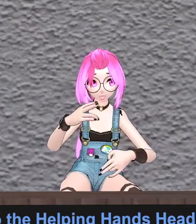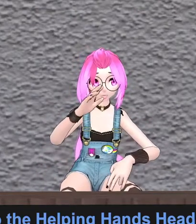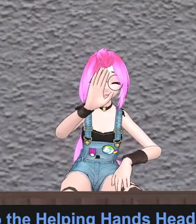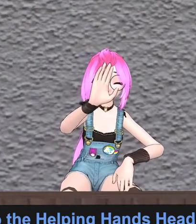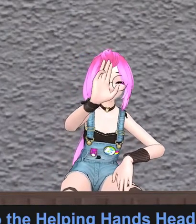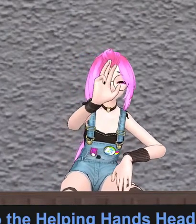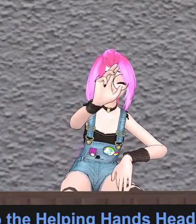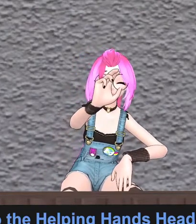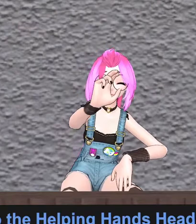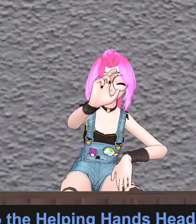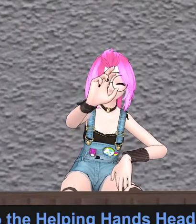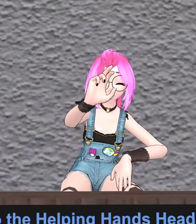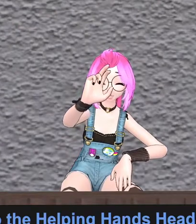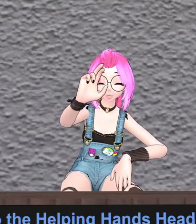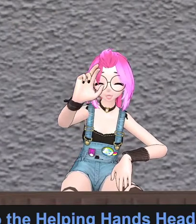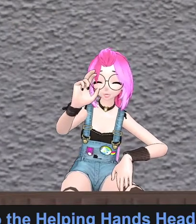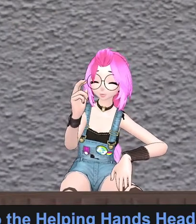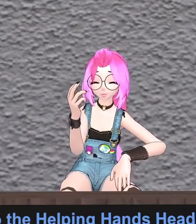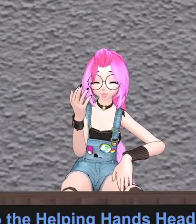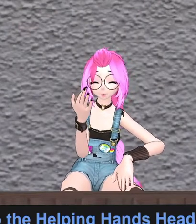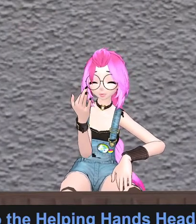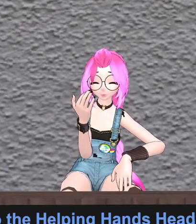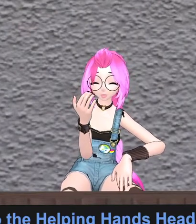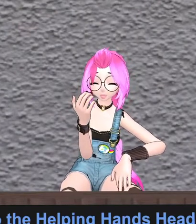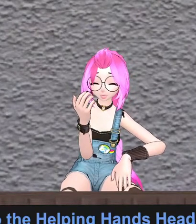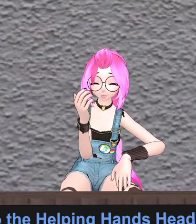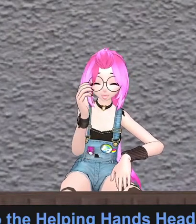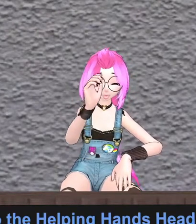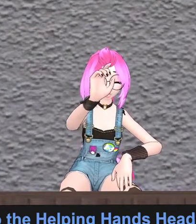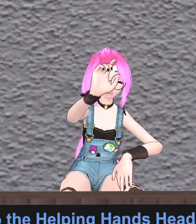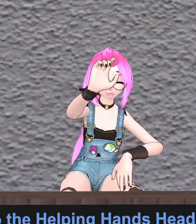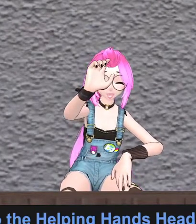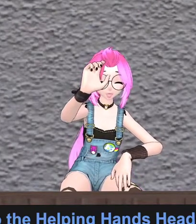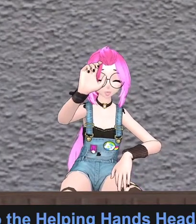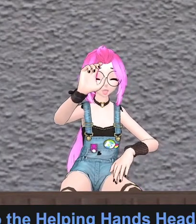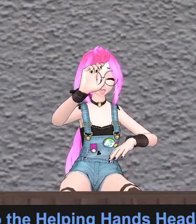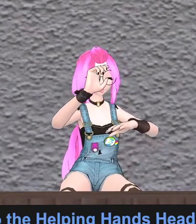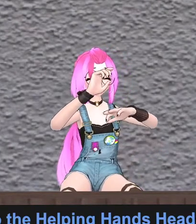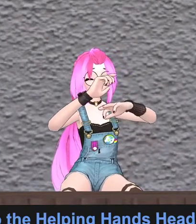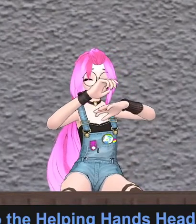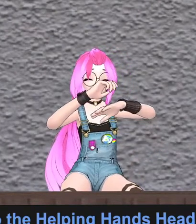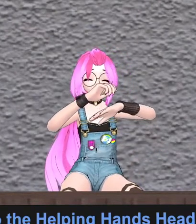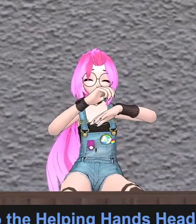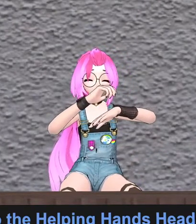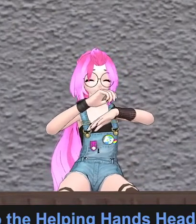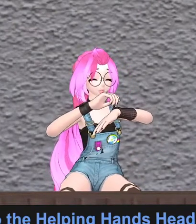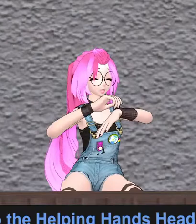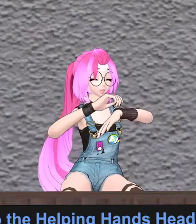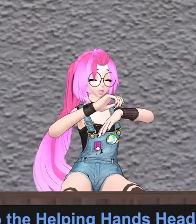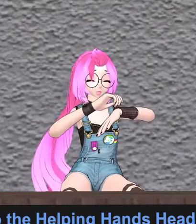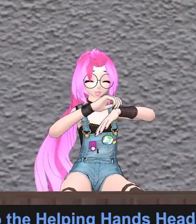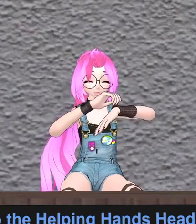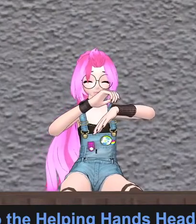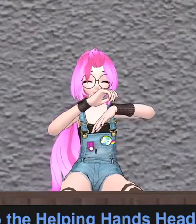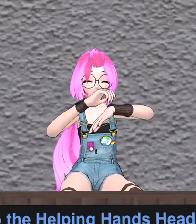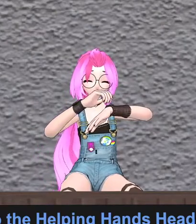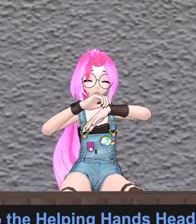without index. You're going to have two relaxed hands. With index, it's very difficult to do a relaxed hand. And then you're going to tap, tap, tap